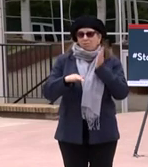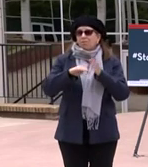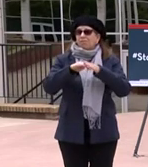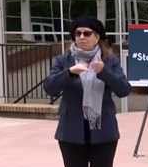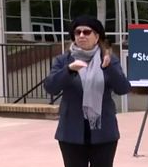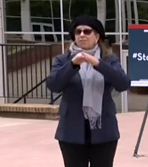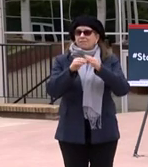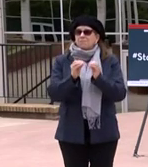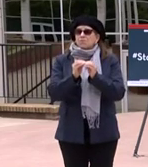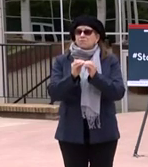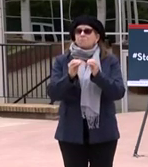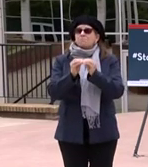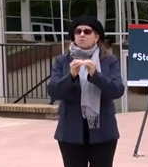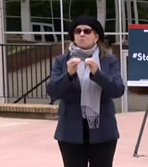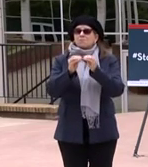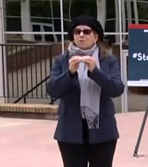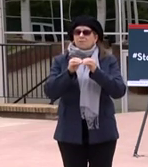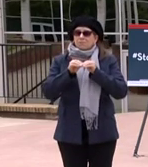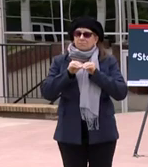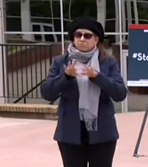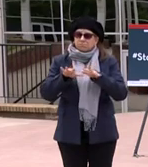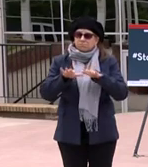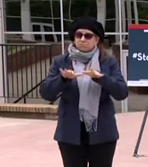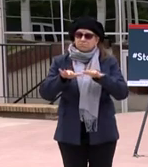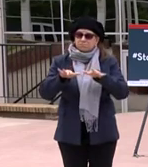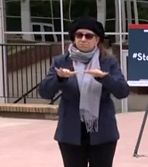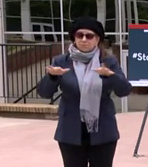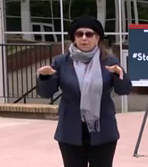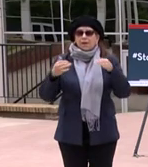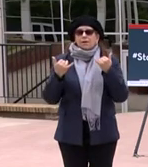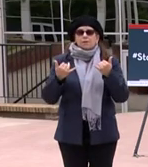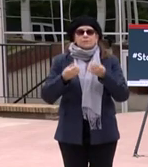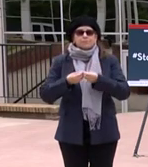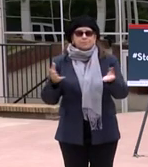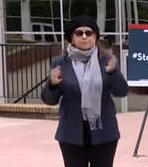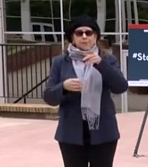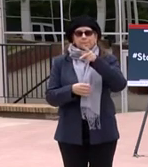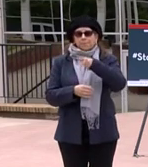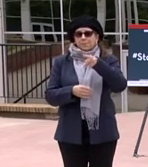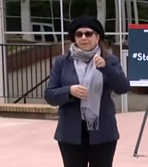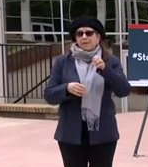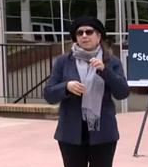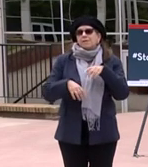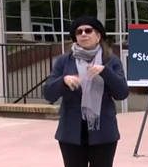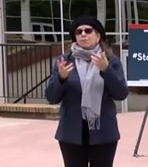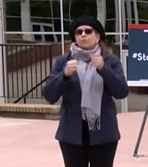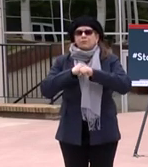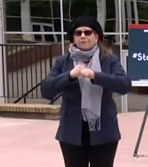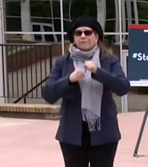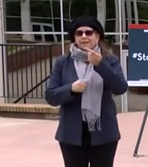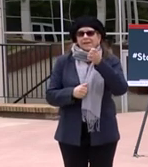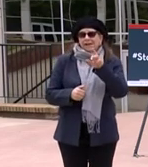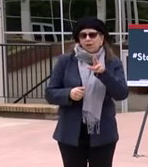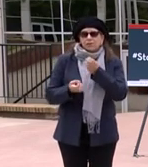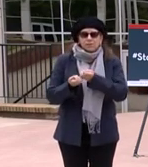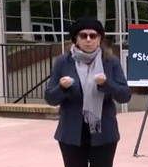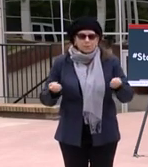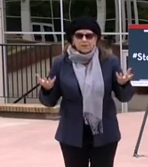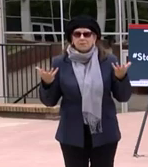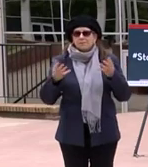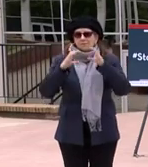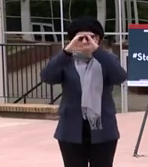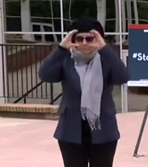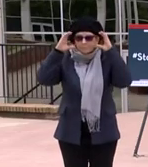out a large supply of personal protective equipment to local healthcare providers. In just a moment, Assistant